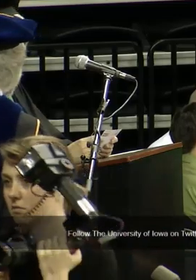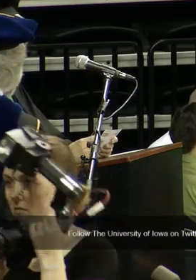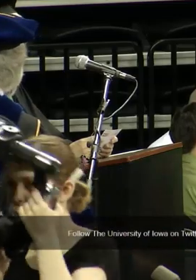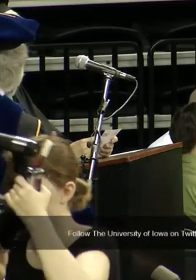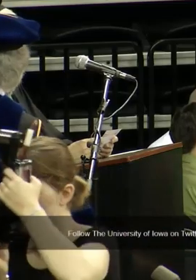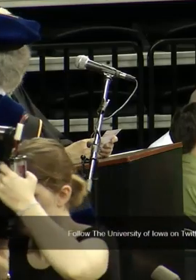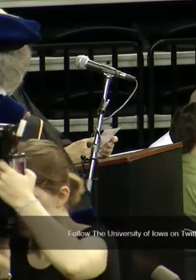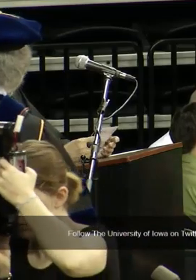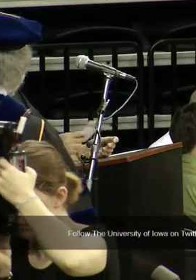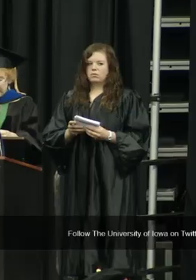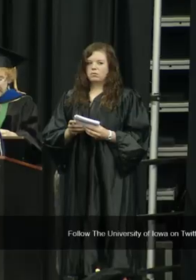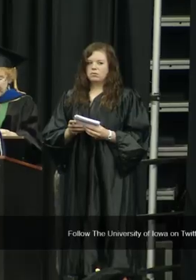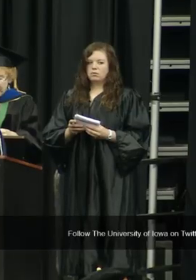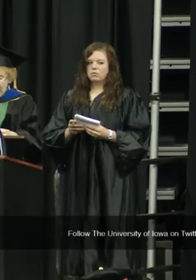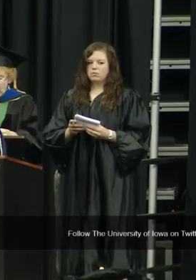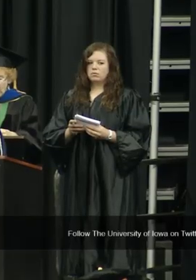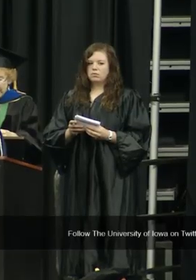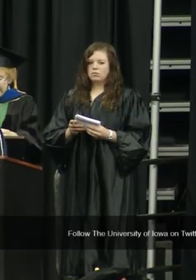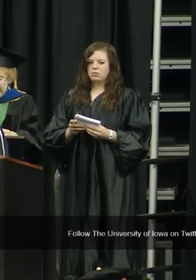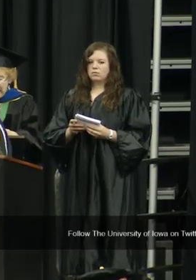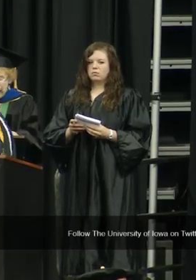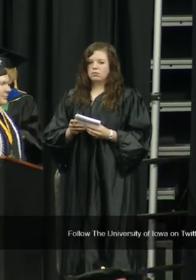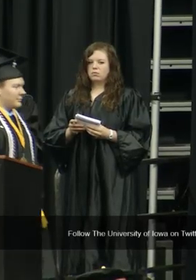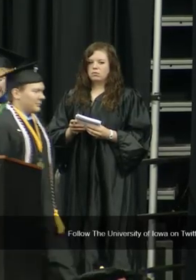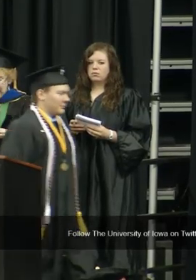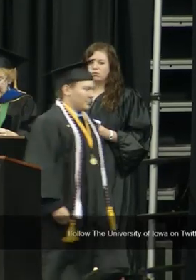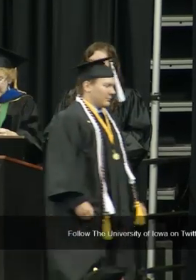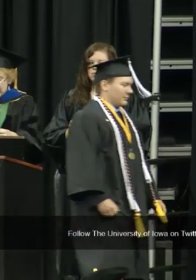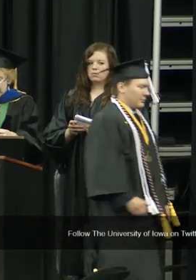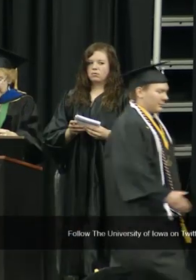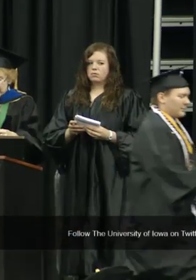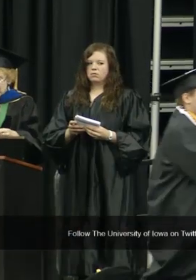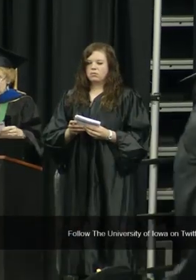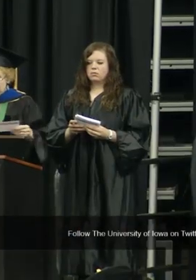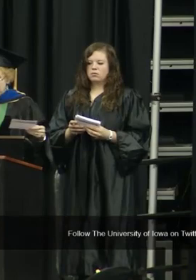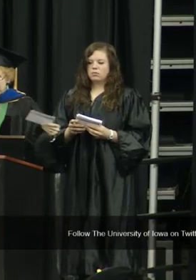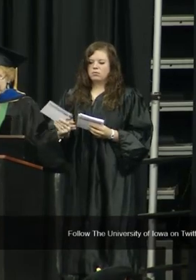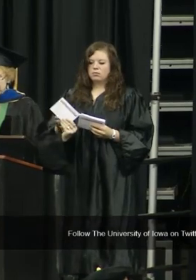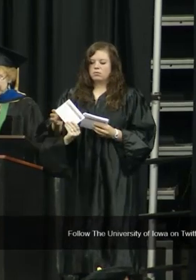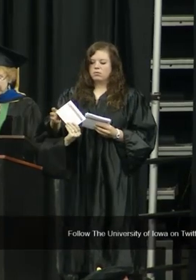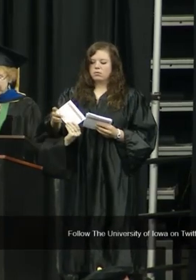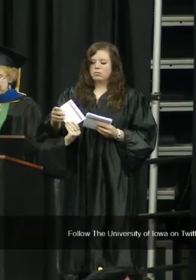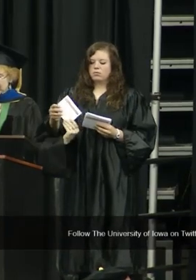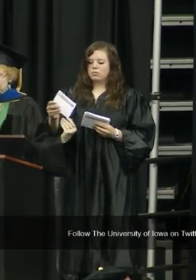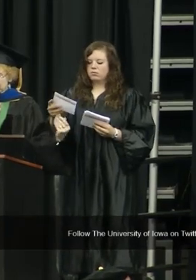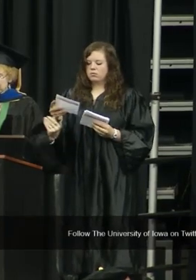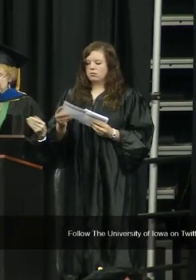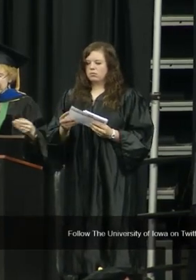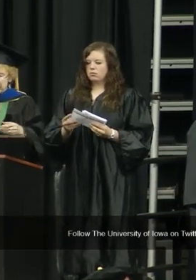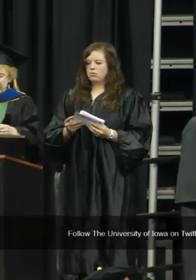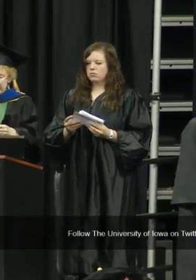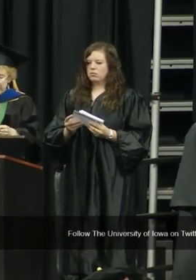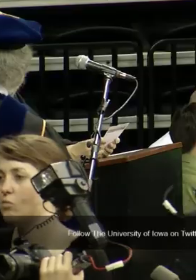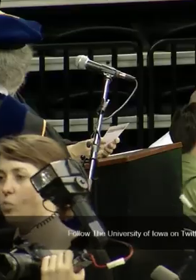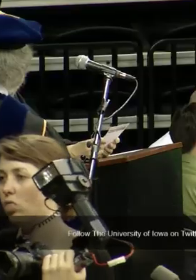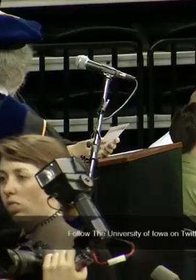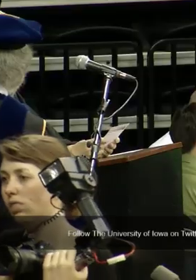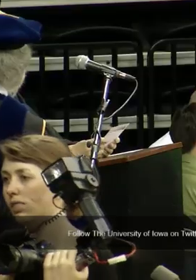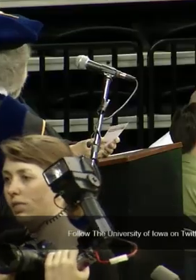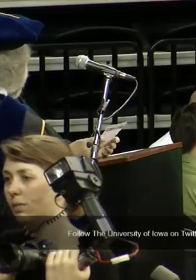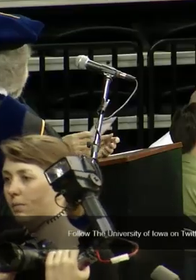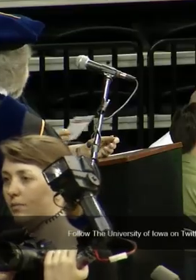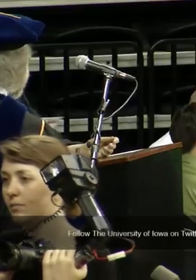Virginia Schuler. Ryan Holly, honors in English with highest distinction.